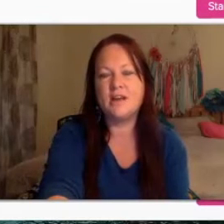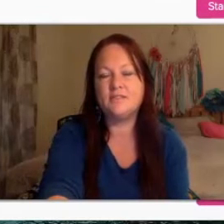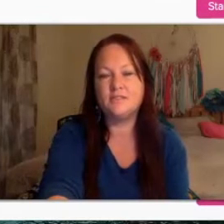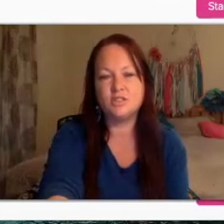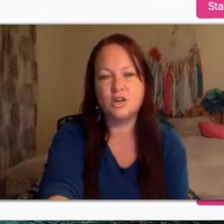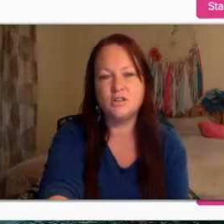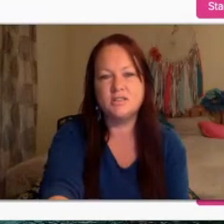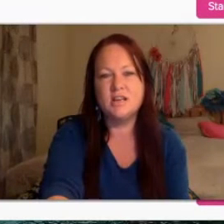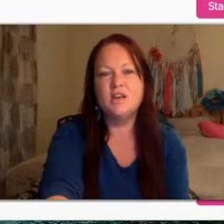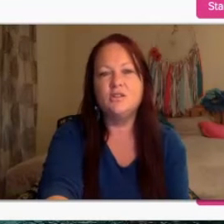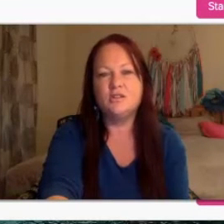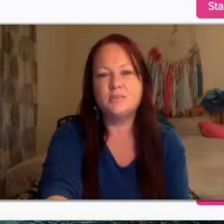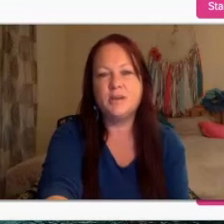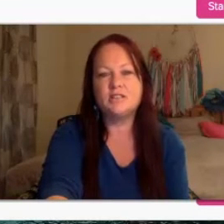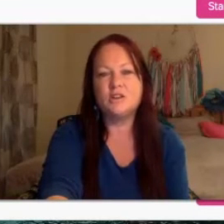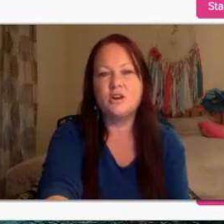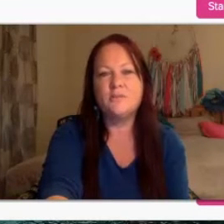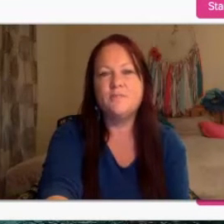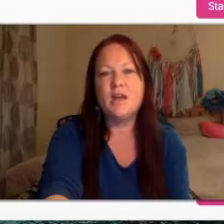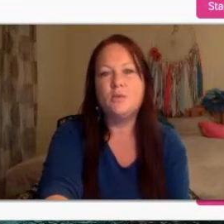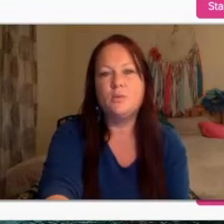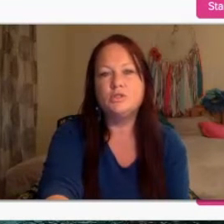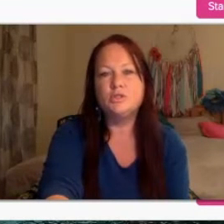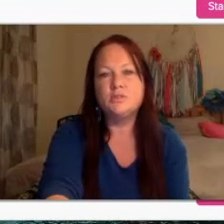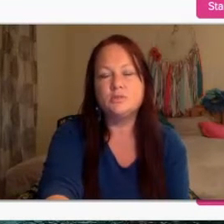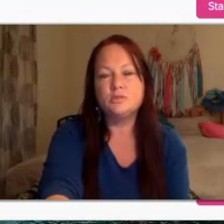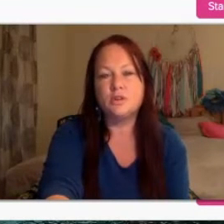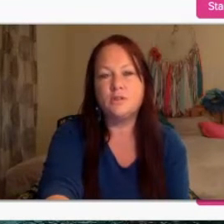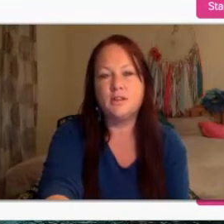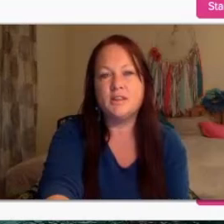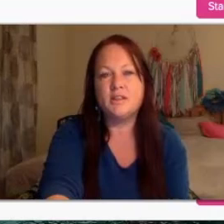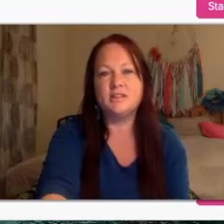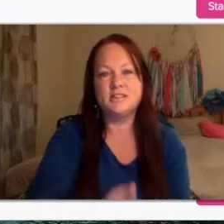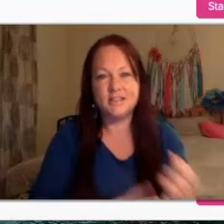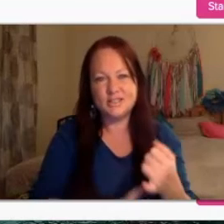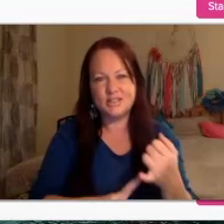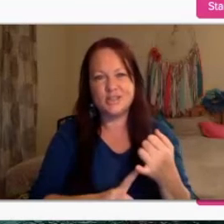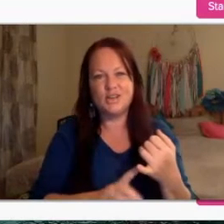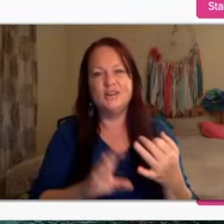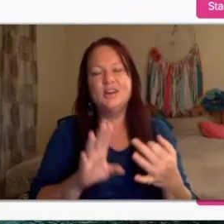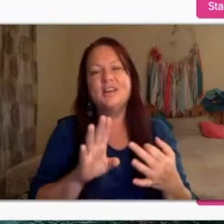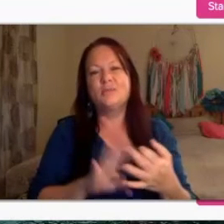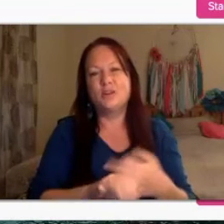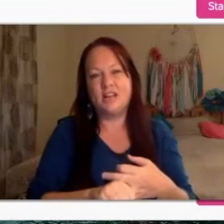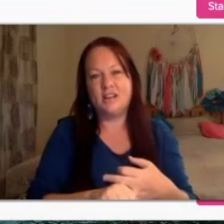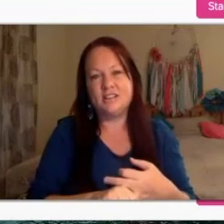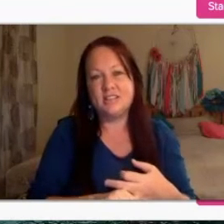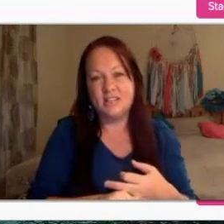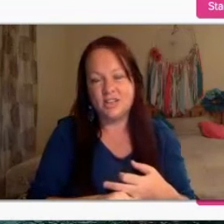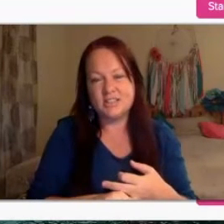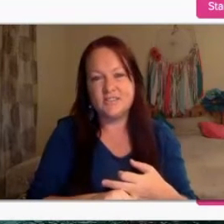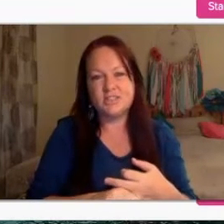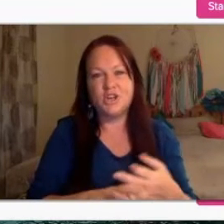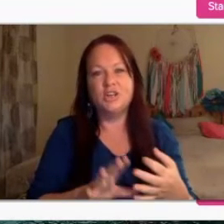work. So I'm going to have different songs. You'll get to pick a song, and what we'll do is we'll start off with listening to the song, then we're going to analyze